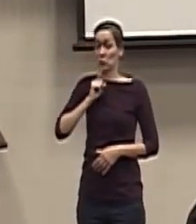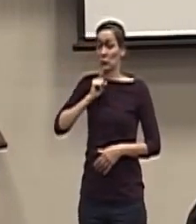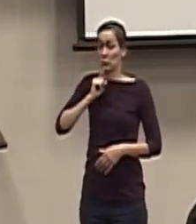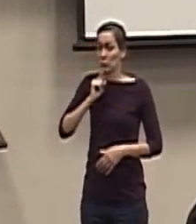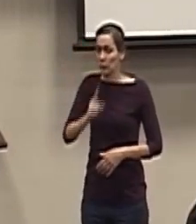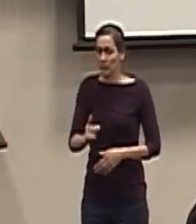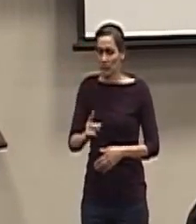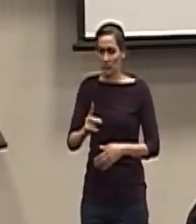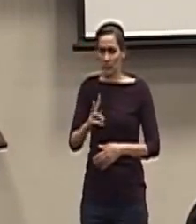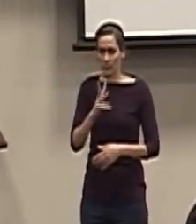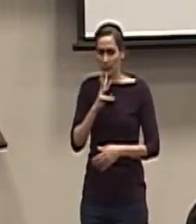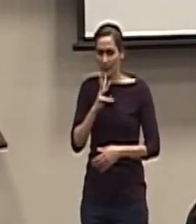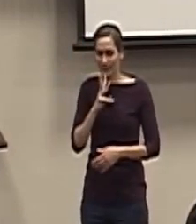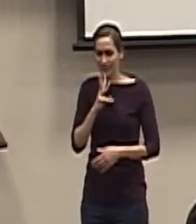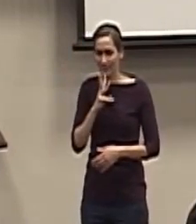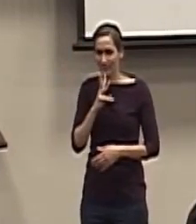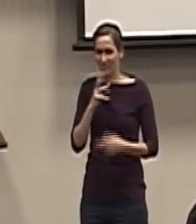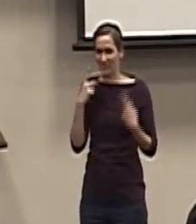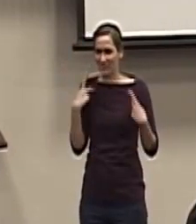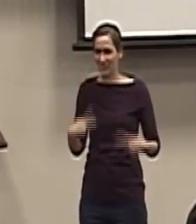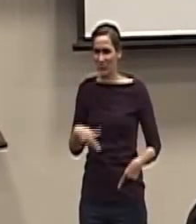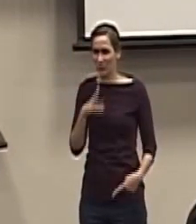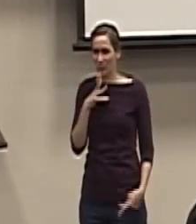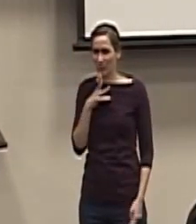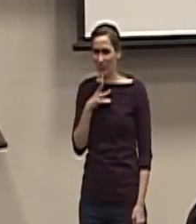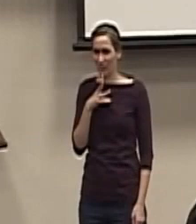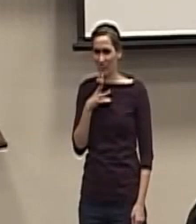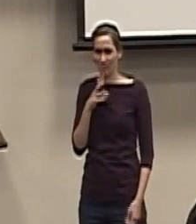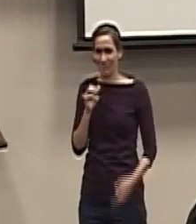The water's great, but is that really what this is about?